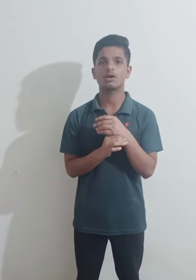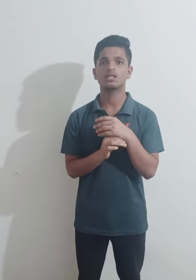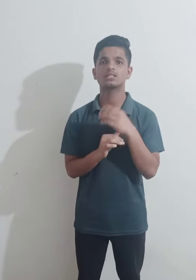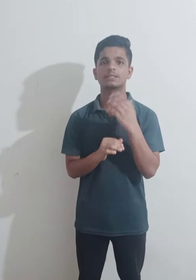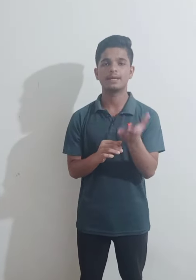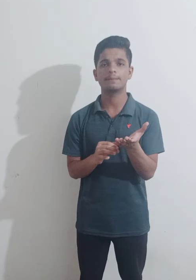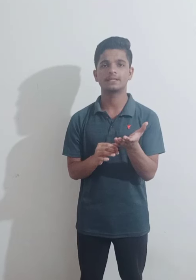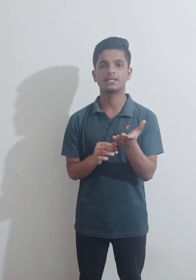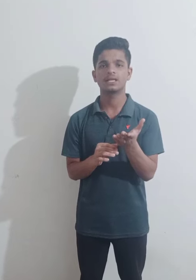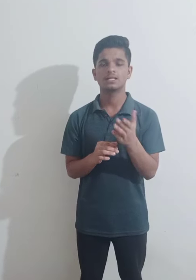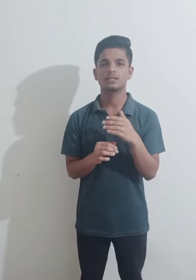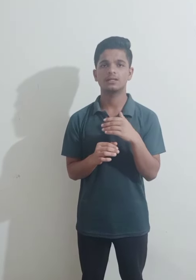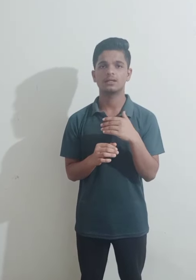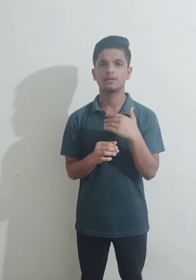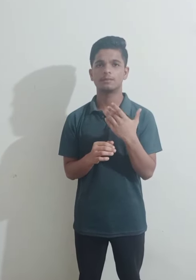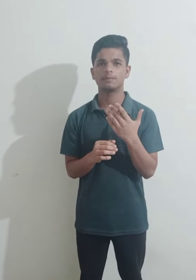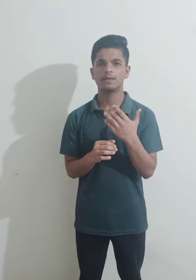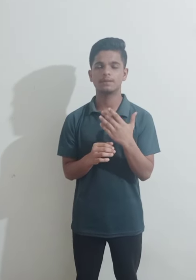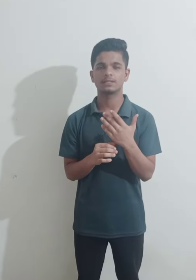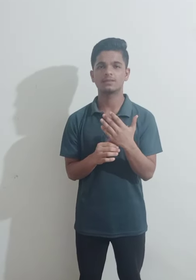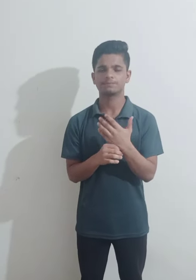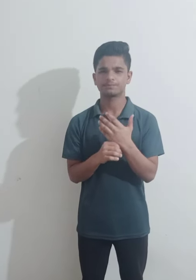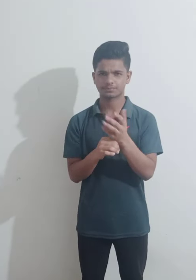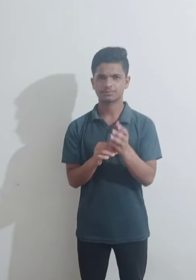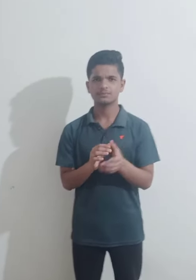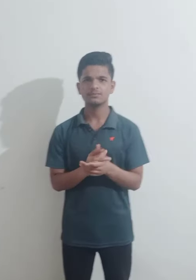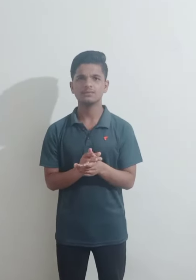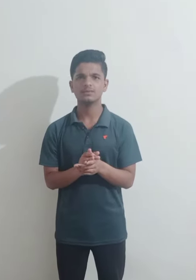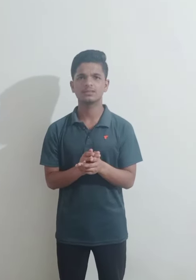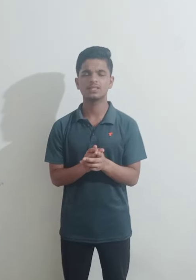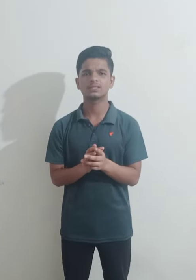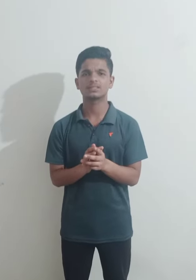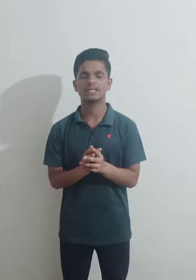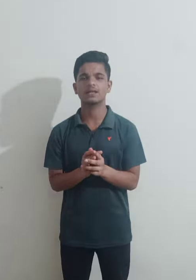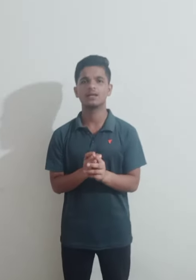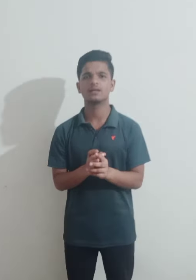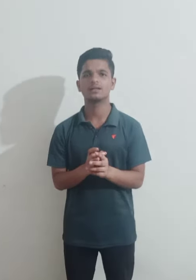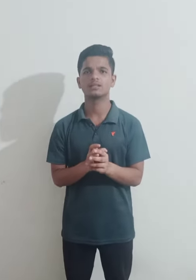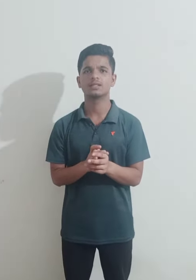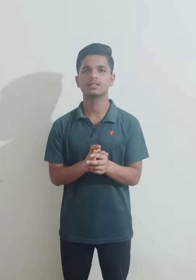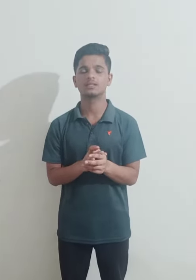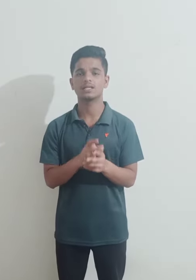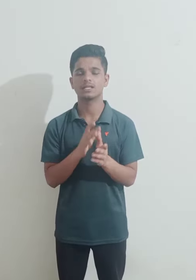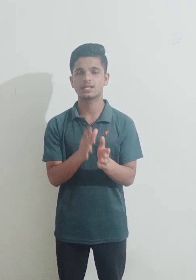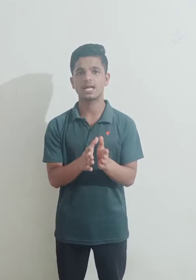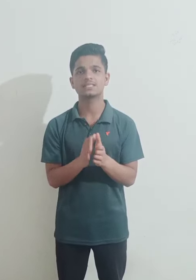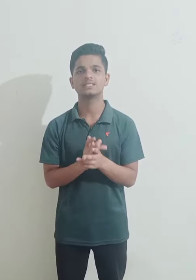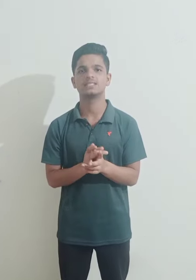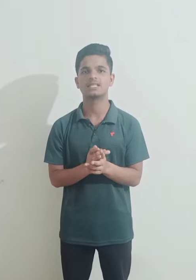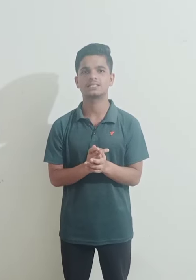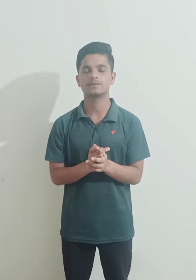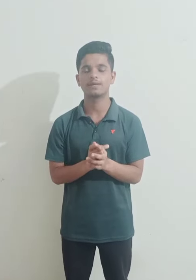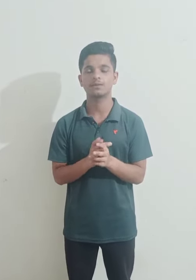main method, the main method, the static the class is initialized because of